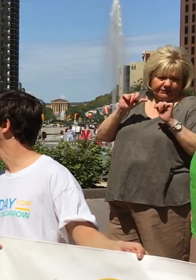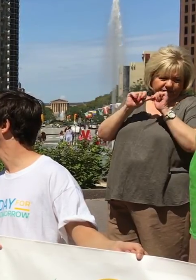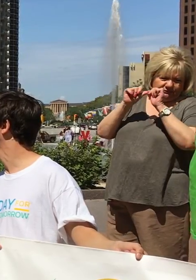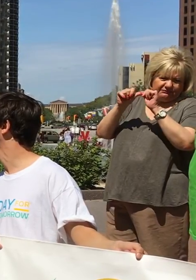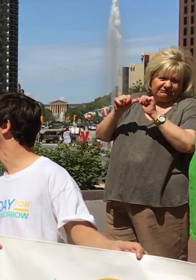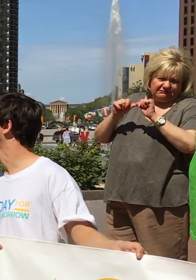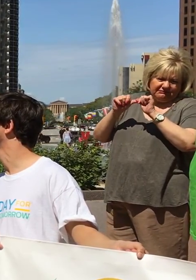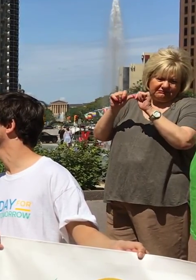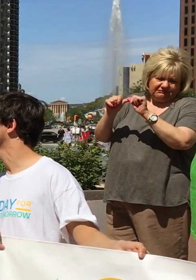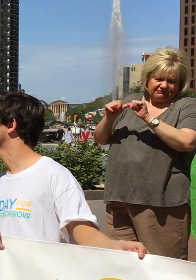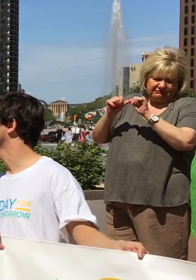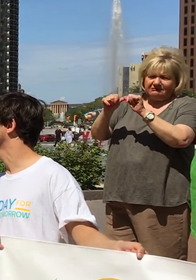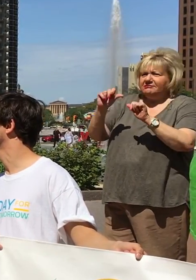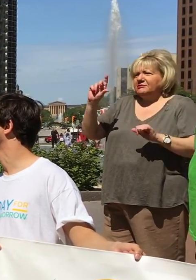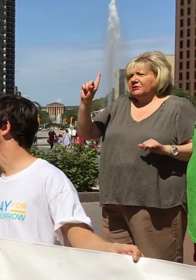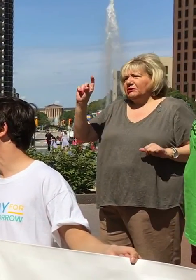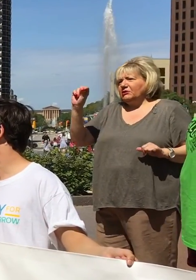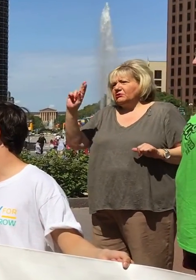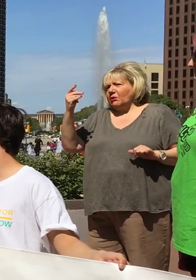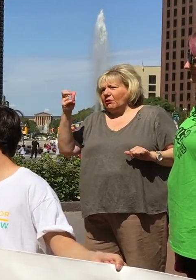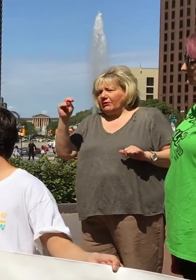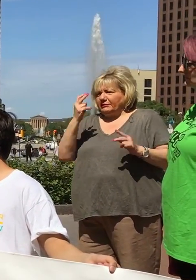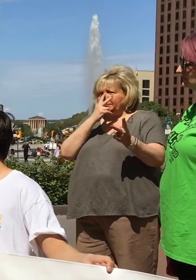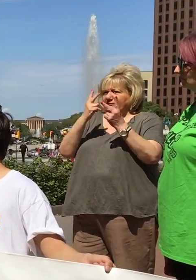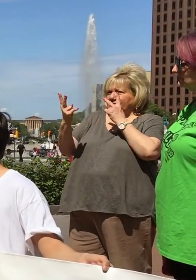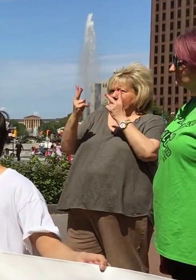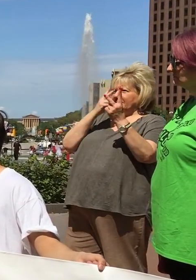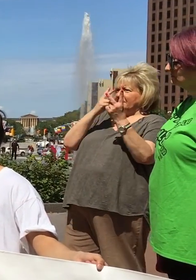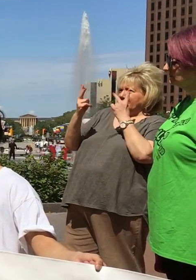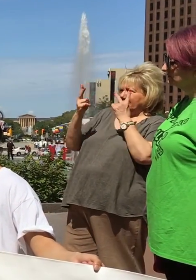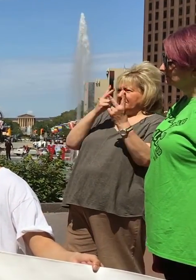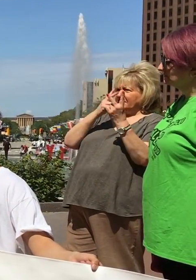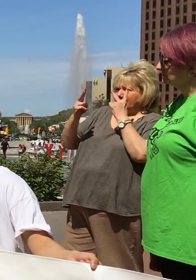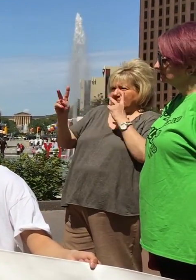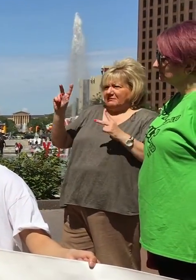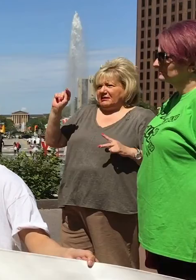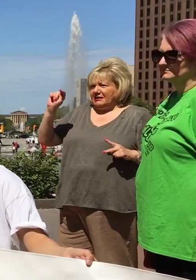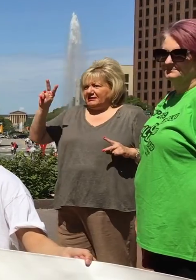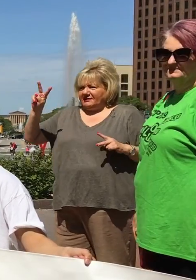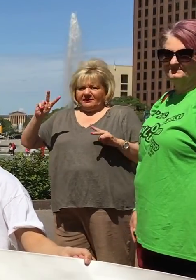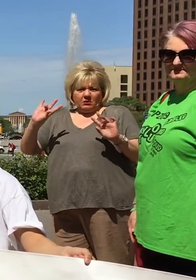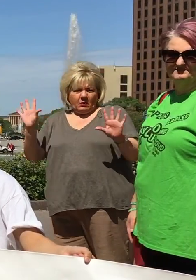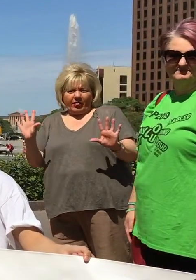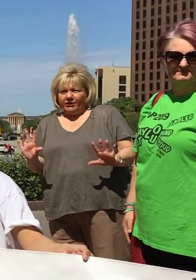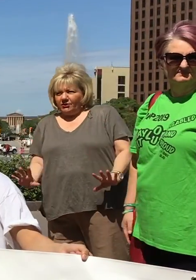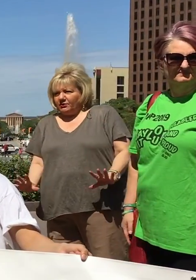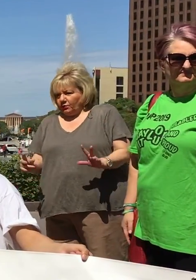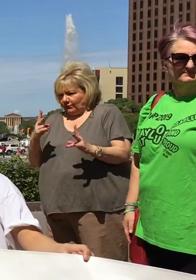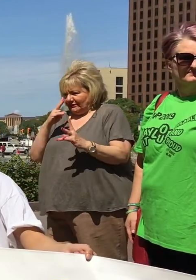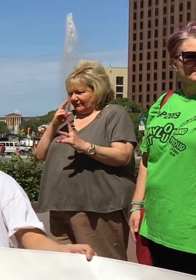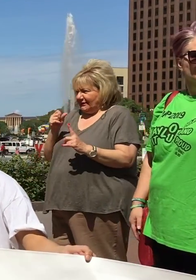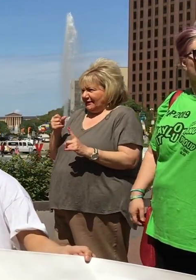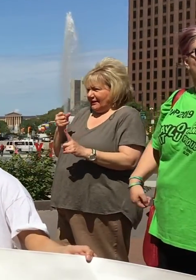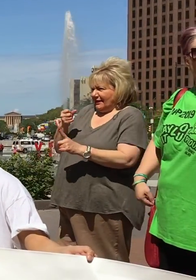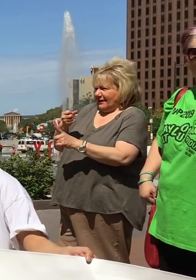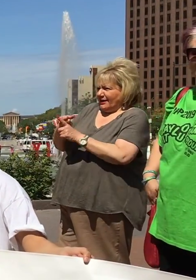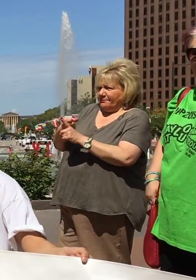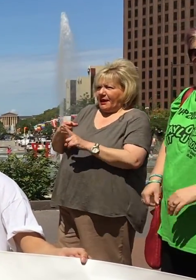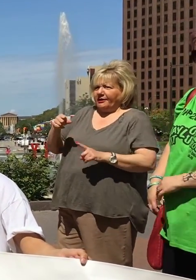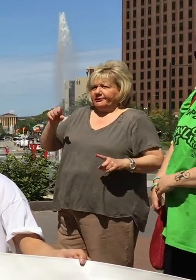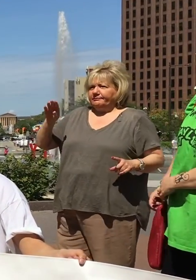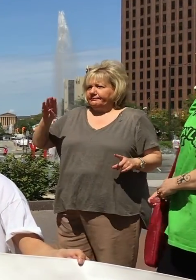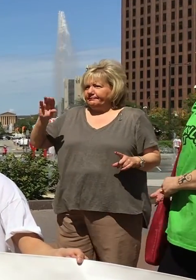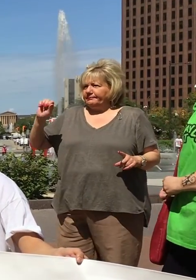seen Dorian on the weather, and we see how Dorian has impacted the Bahamas and impacted